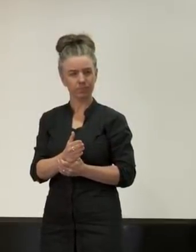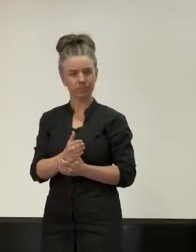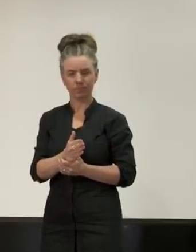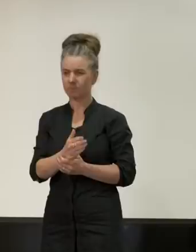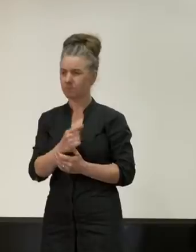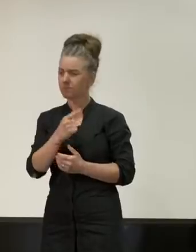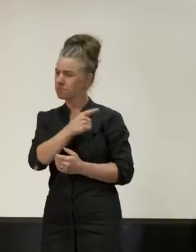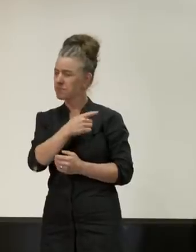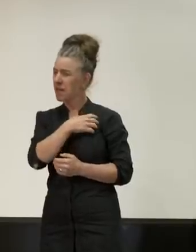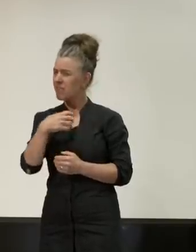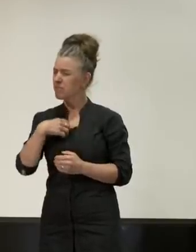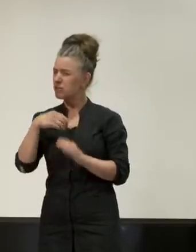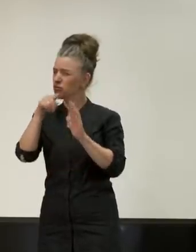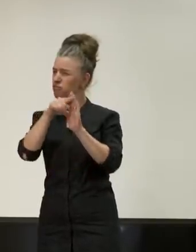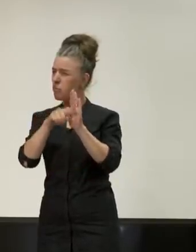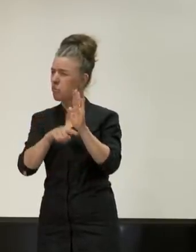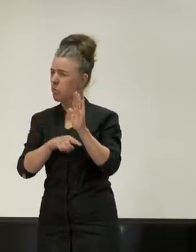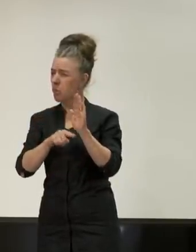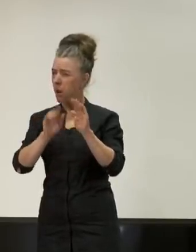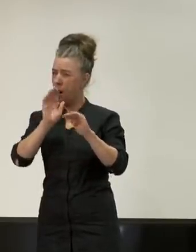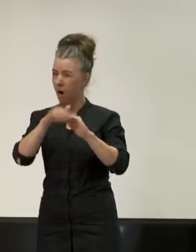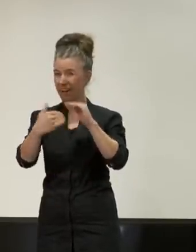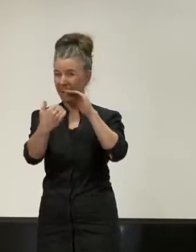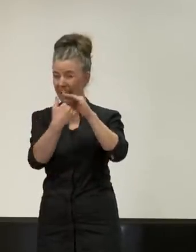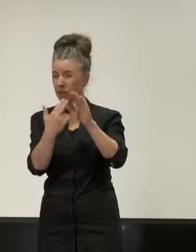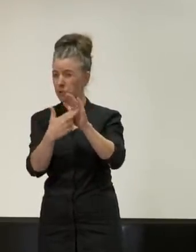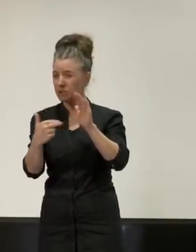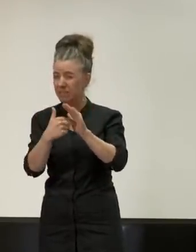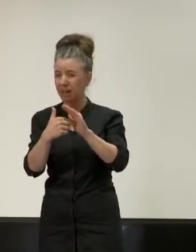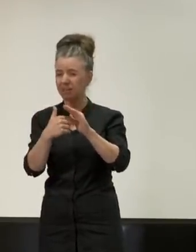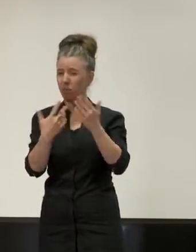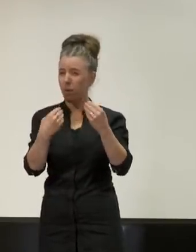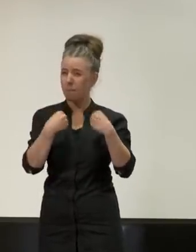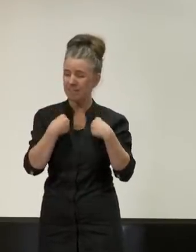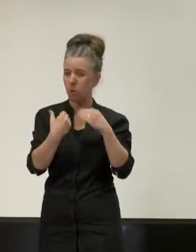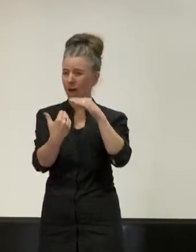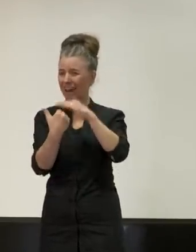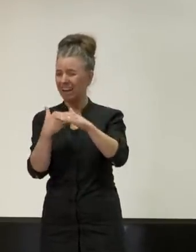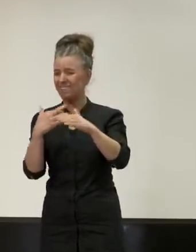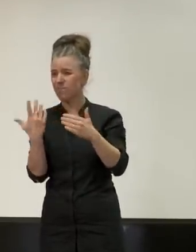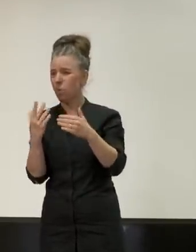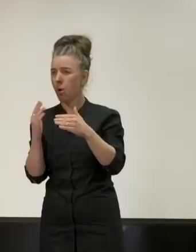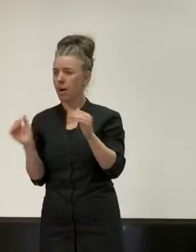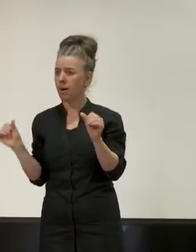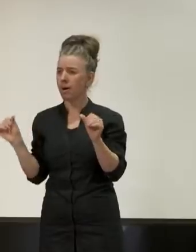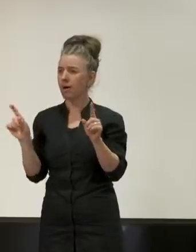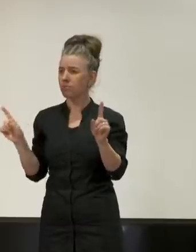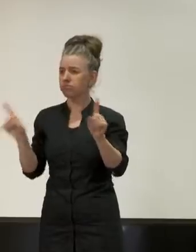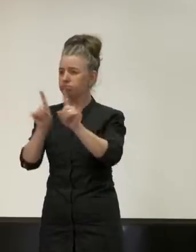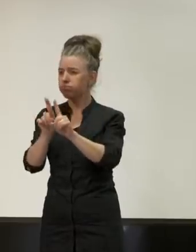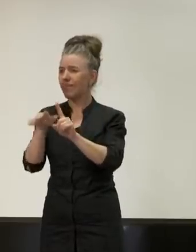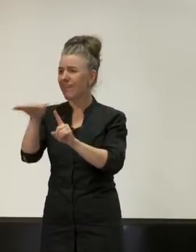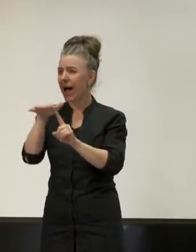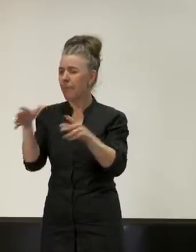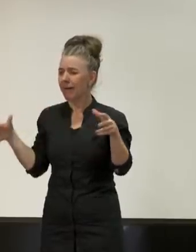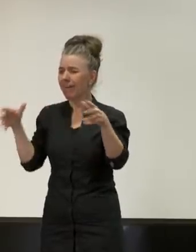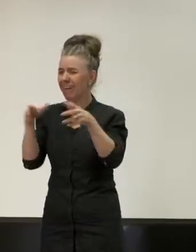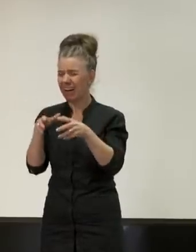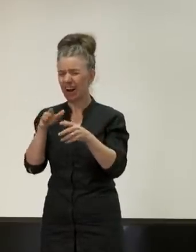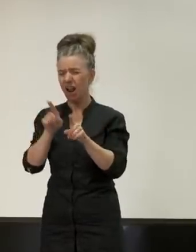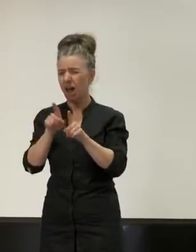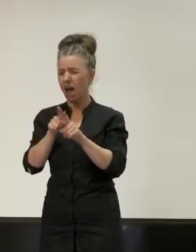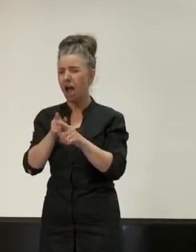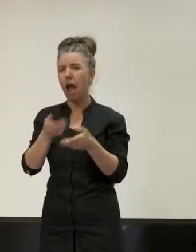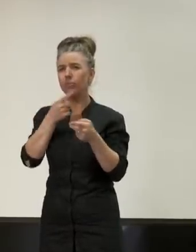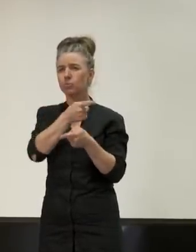criteria are. No one can point to that on any public website anywhere. You didn't announce this scheme. It's totally